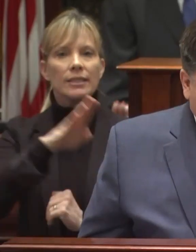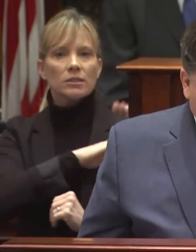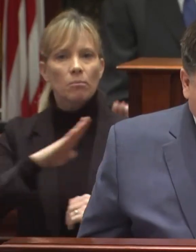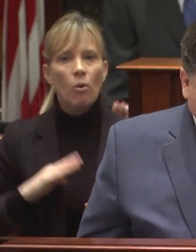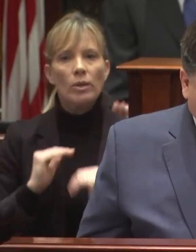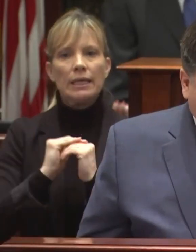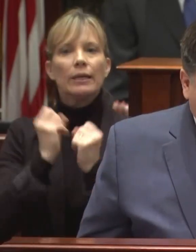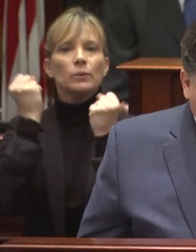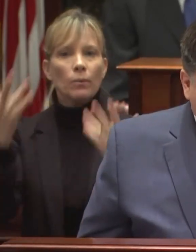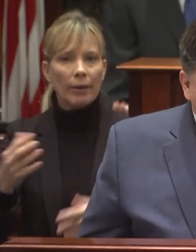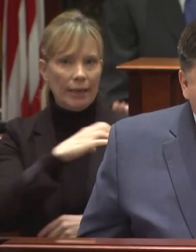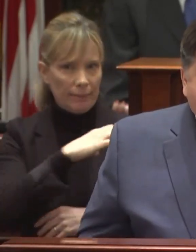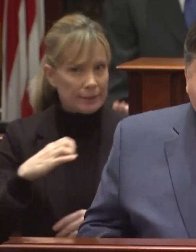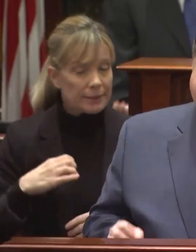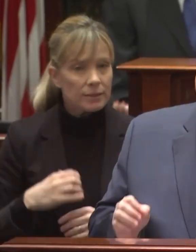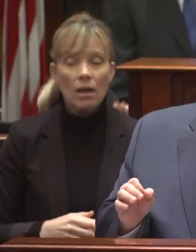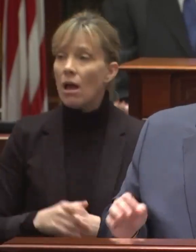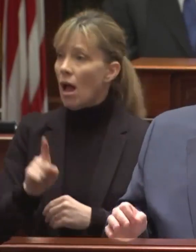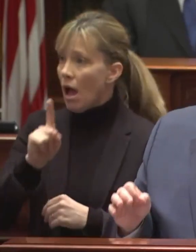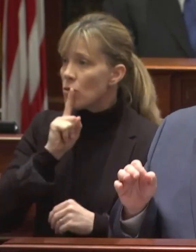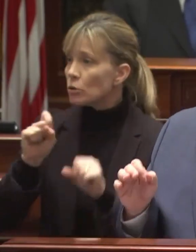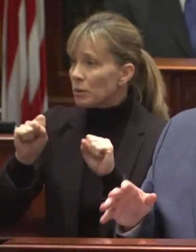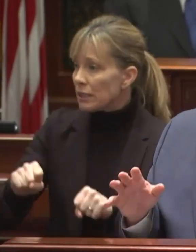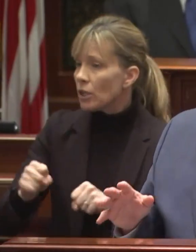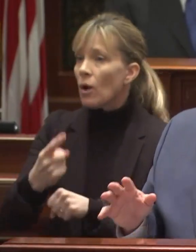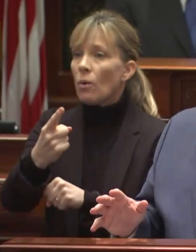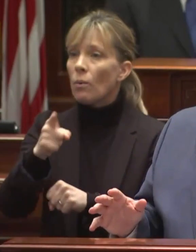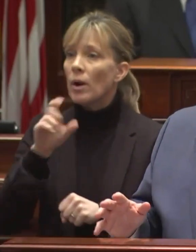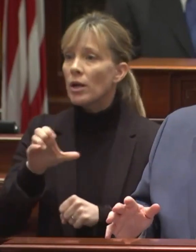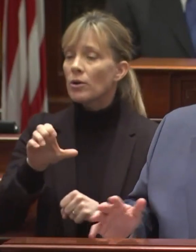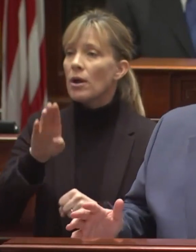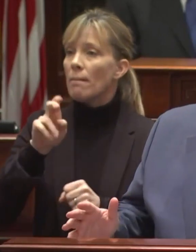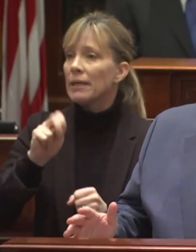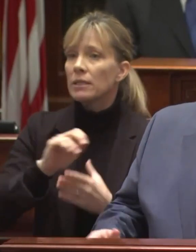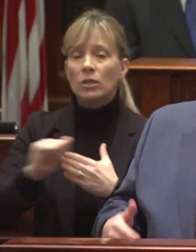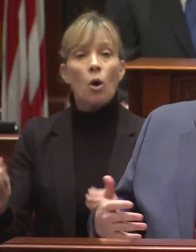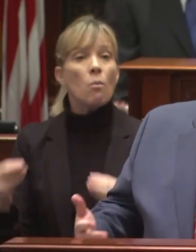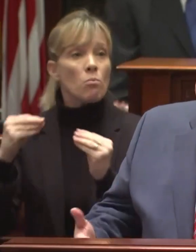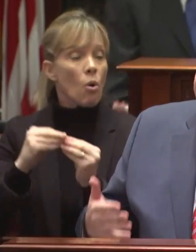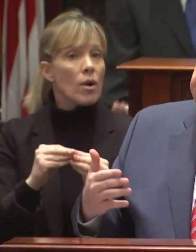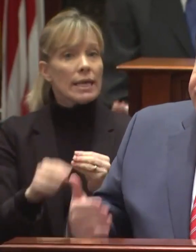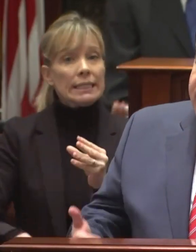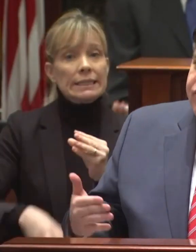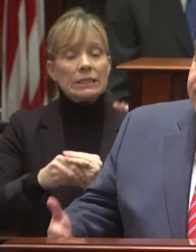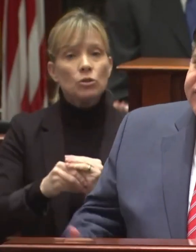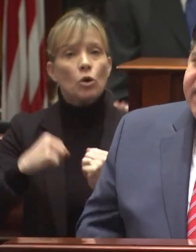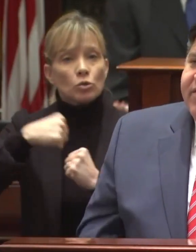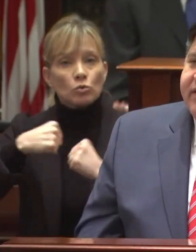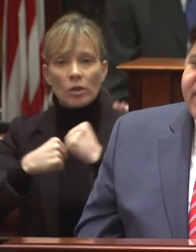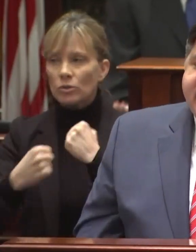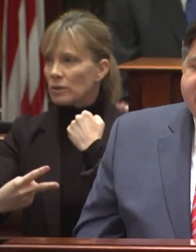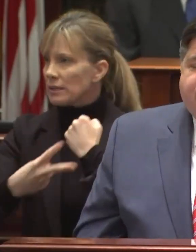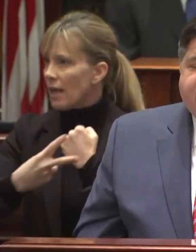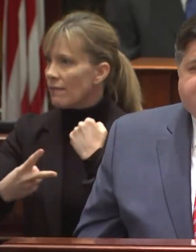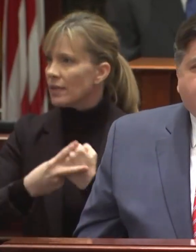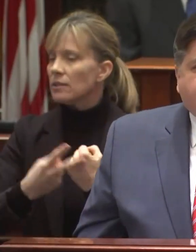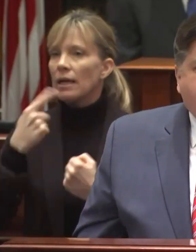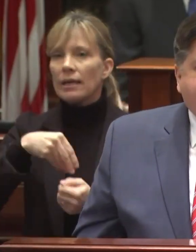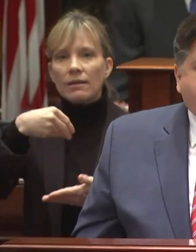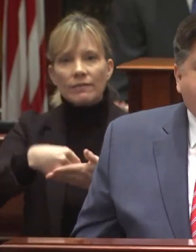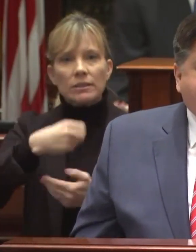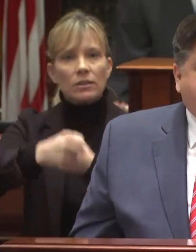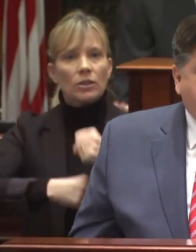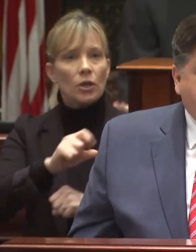and commissions. And there is potentially $100 million more in additional structural savings in